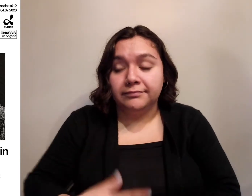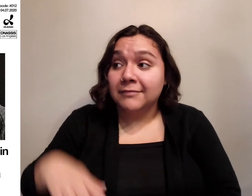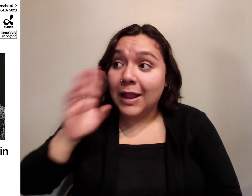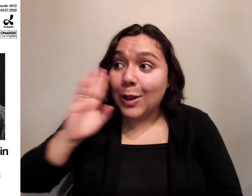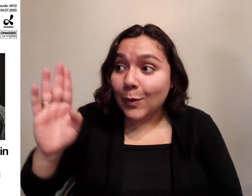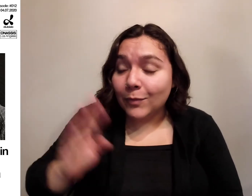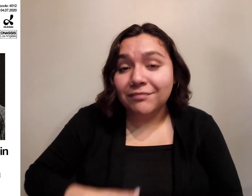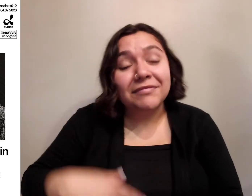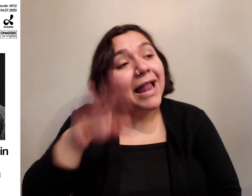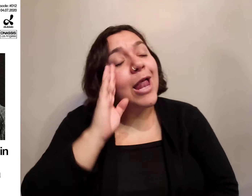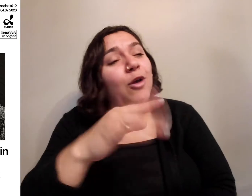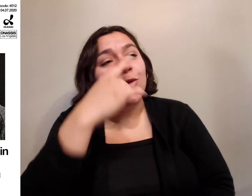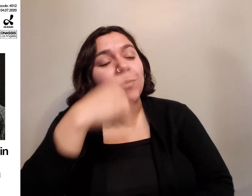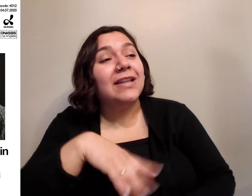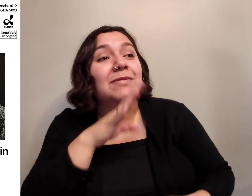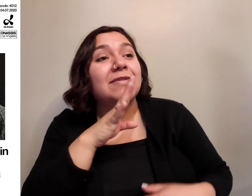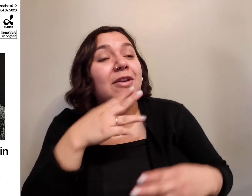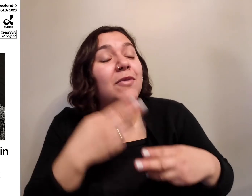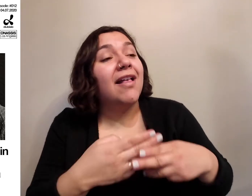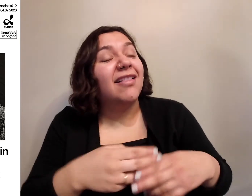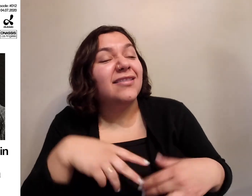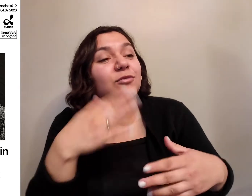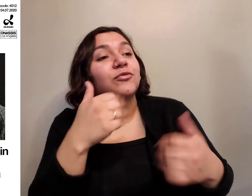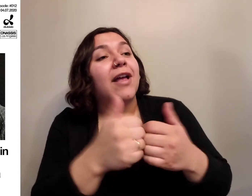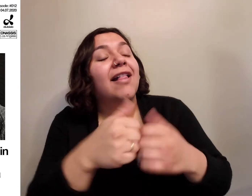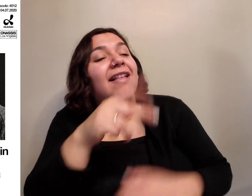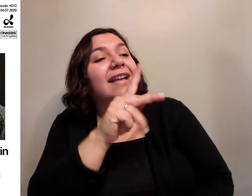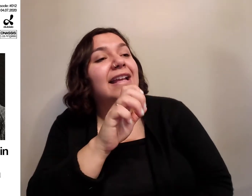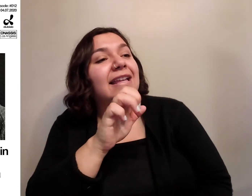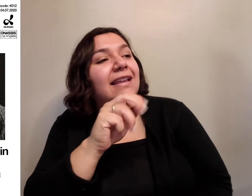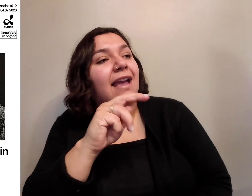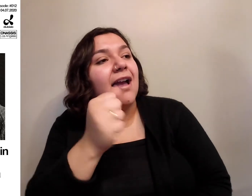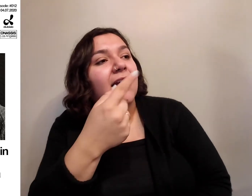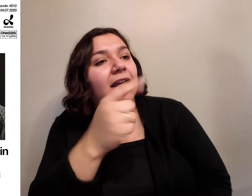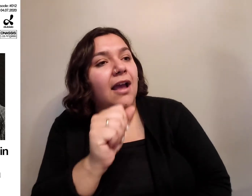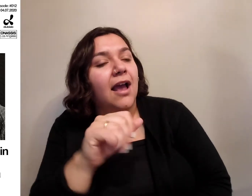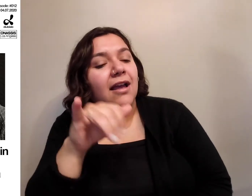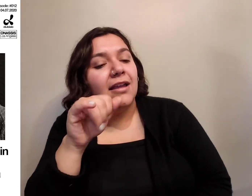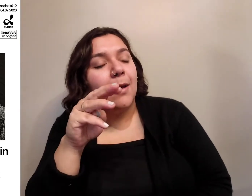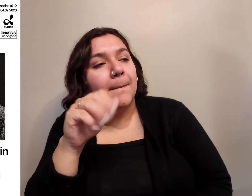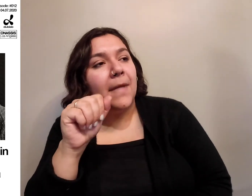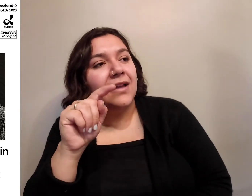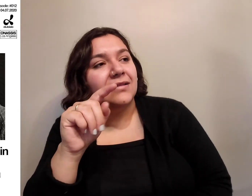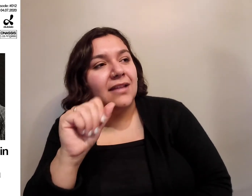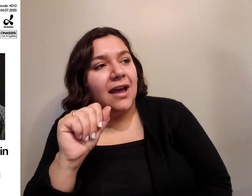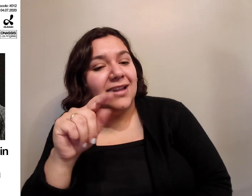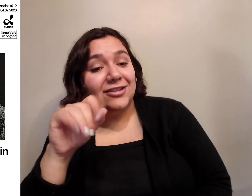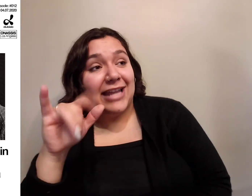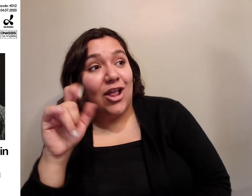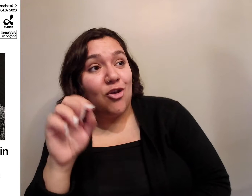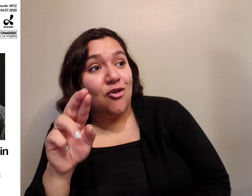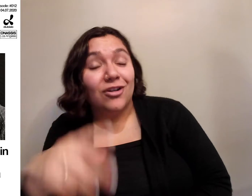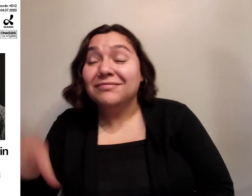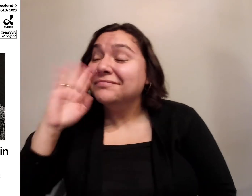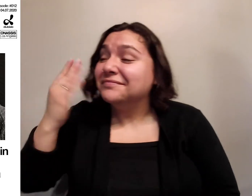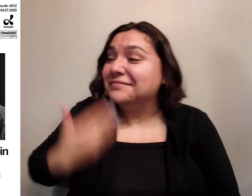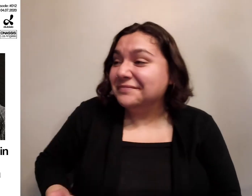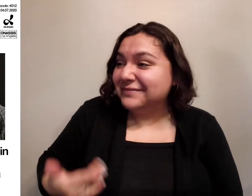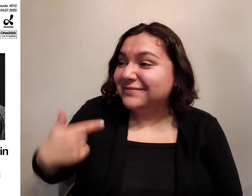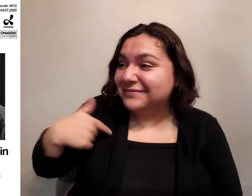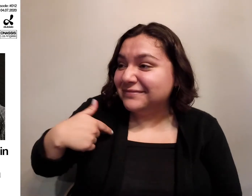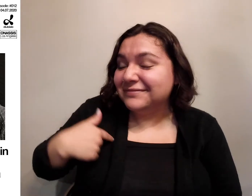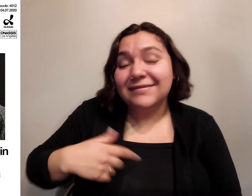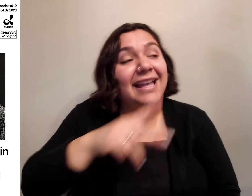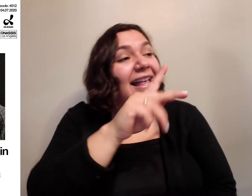Hello? Hello, can I please speak with Keeanga-Yamahtta Taylor? Yeah, that's me. I'm speaking. Keeanga,